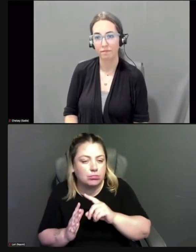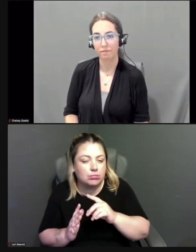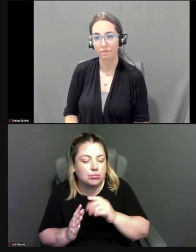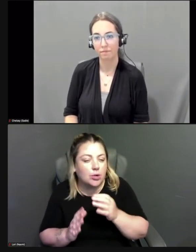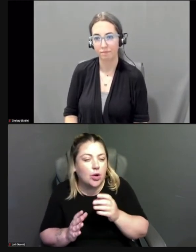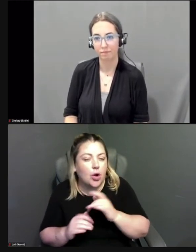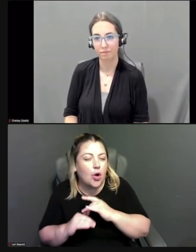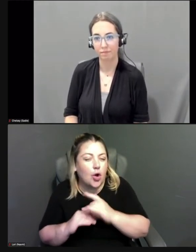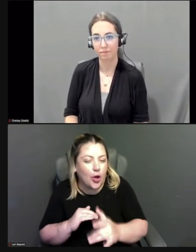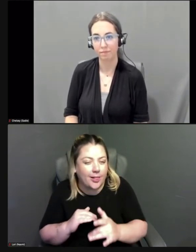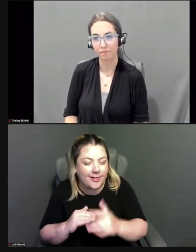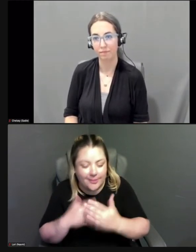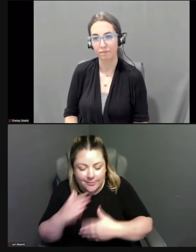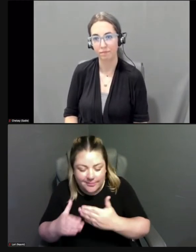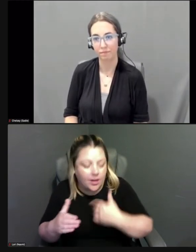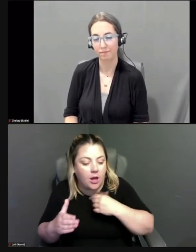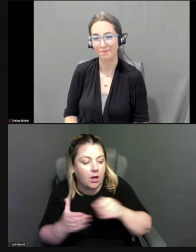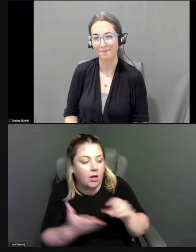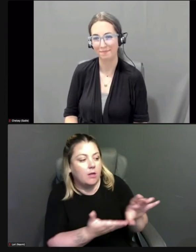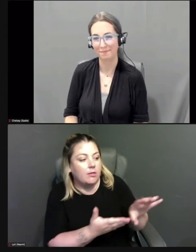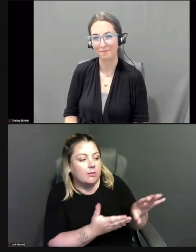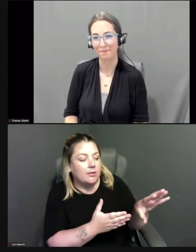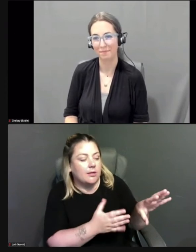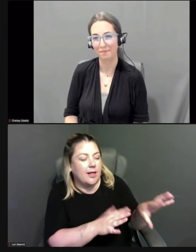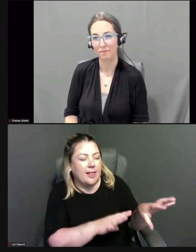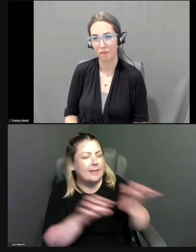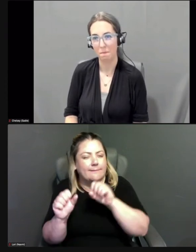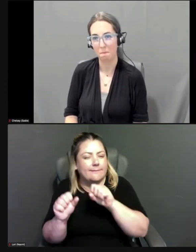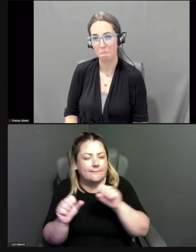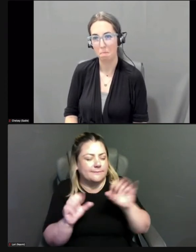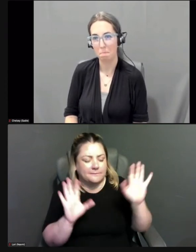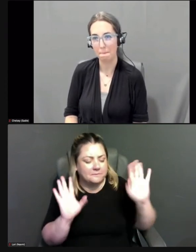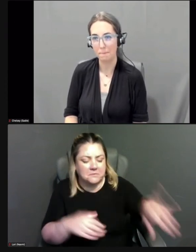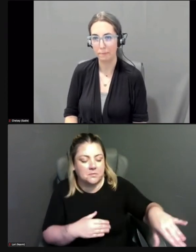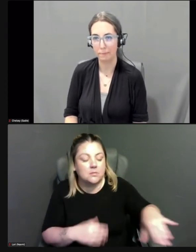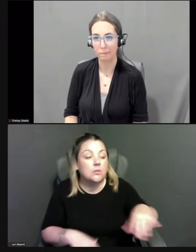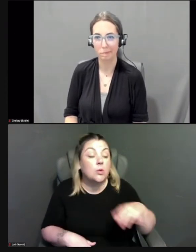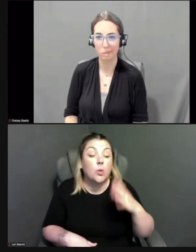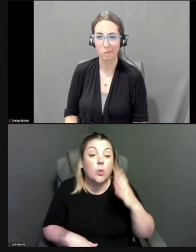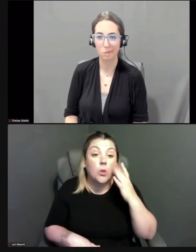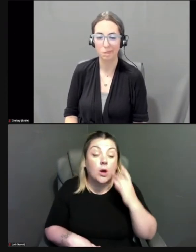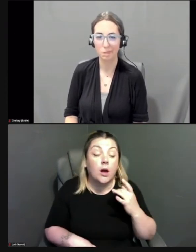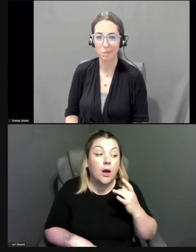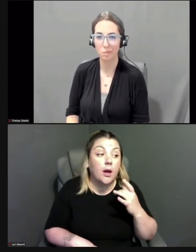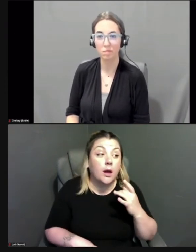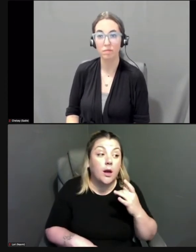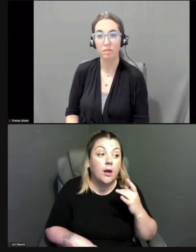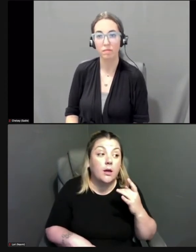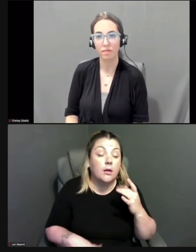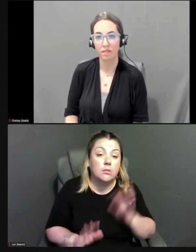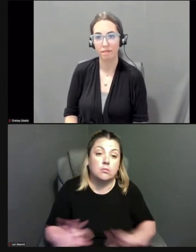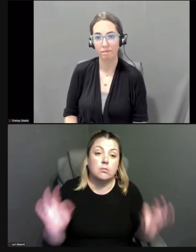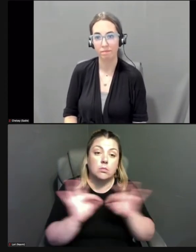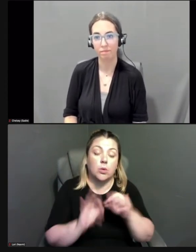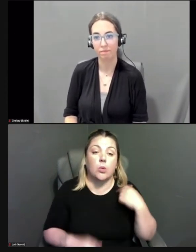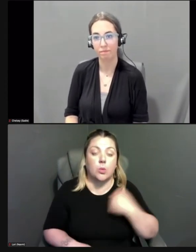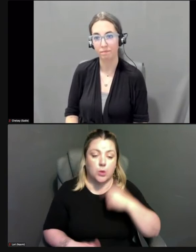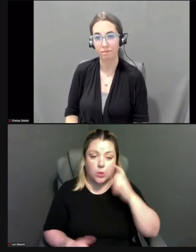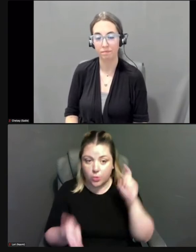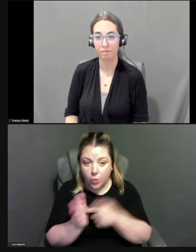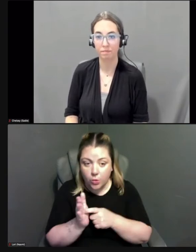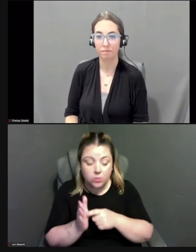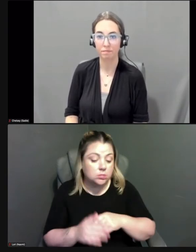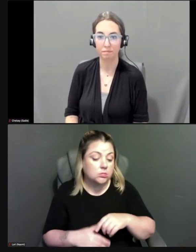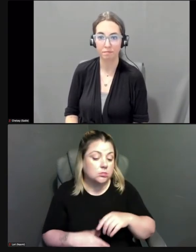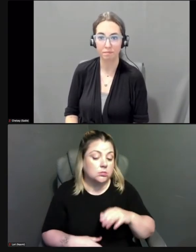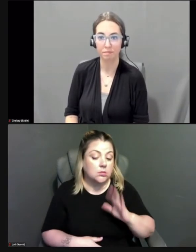to, remove myself from it altogether, because it's important to recognize that, no matter how much you do this work and no